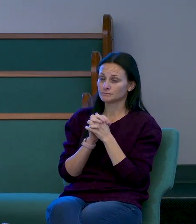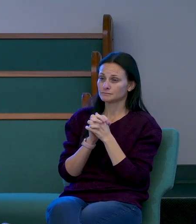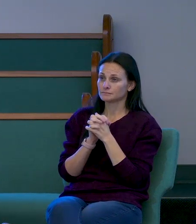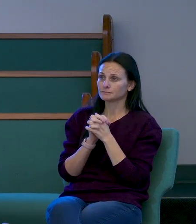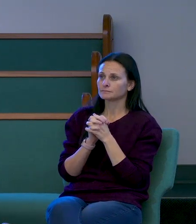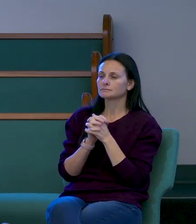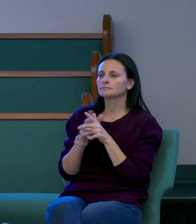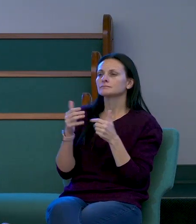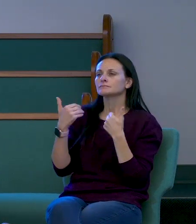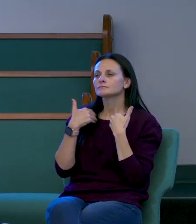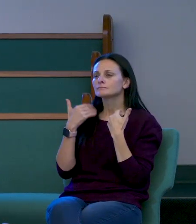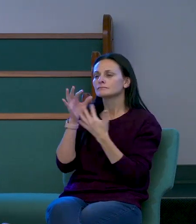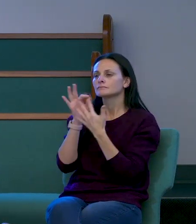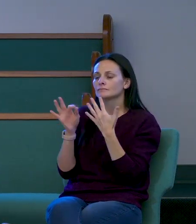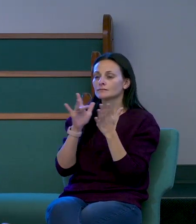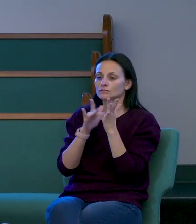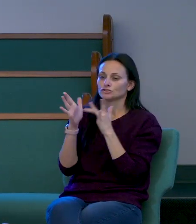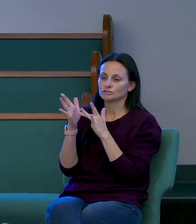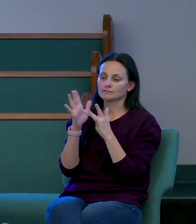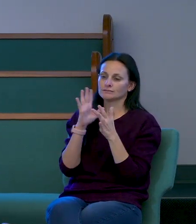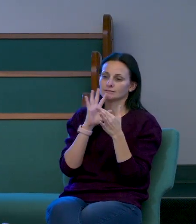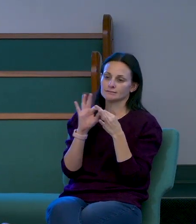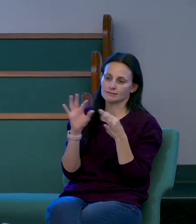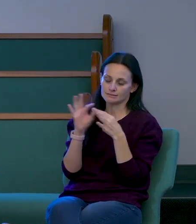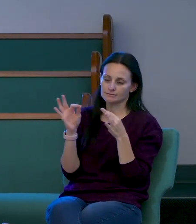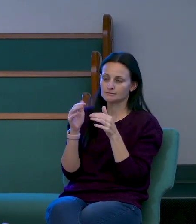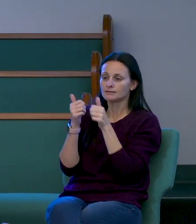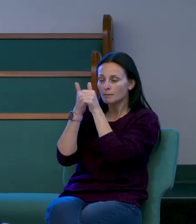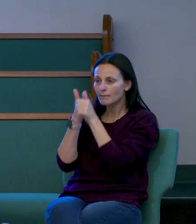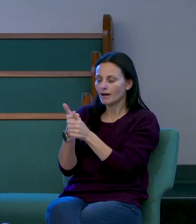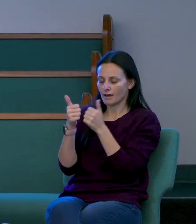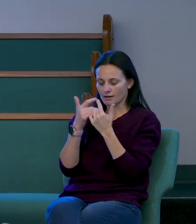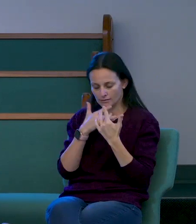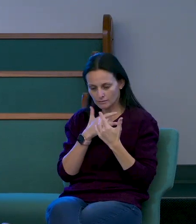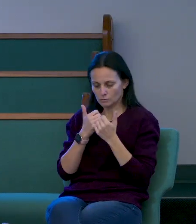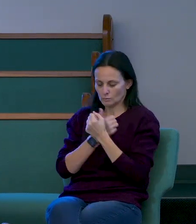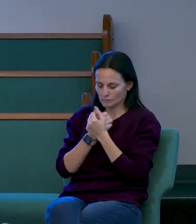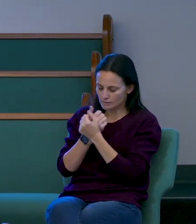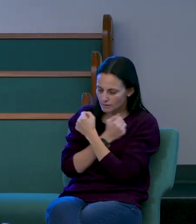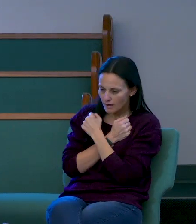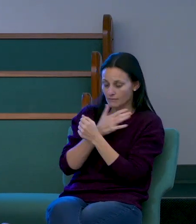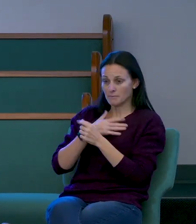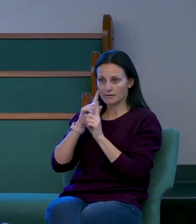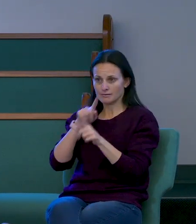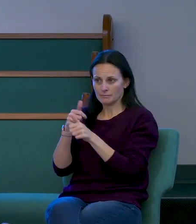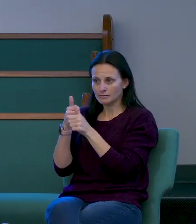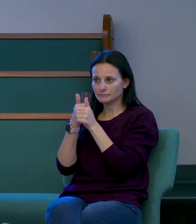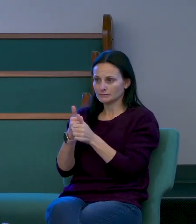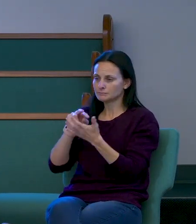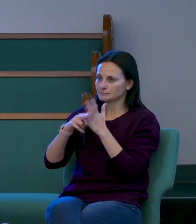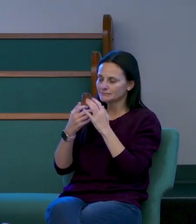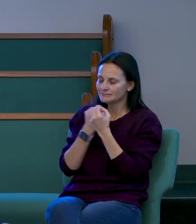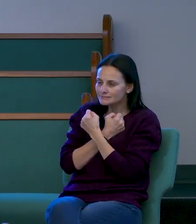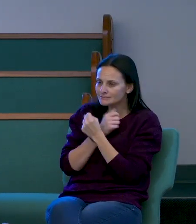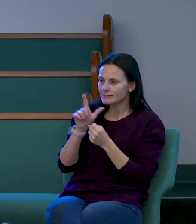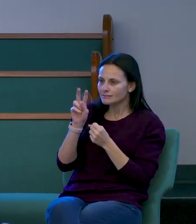There is this way in which Jesus says, abide with love, abide with me, my commandment is to love. And